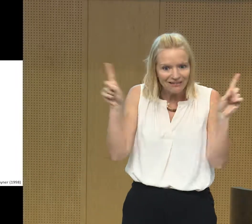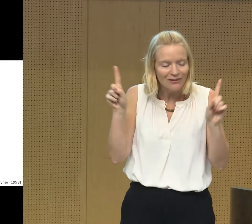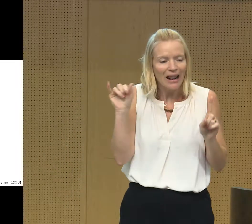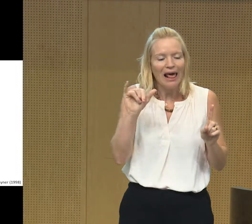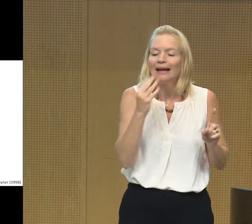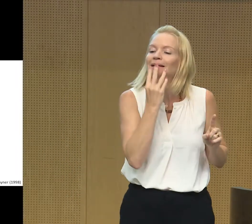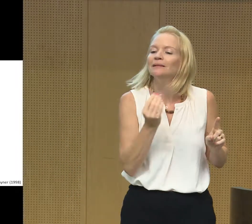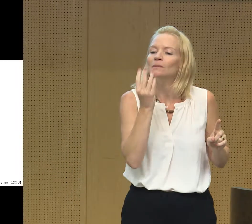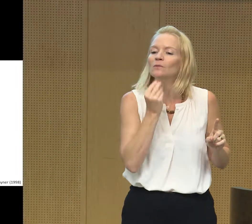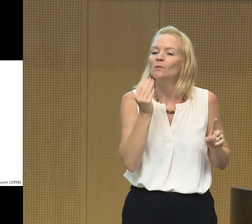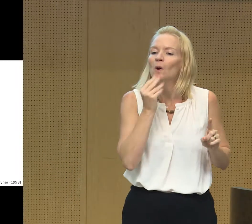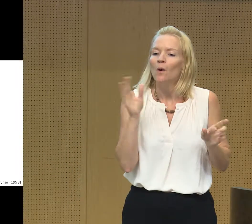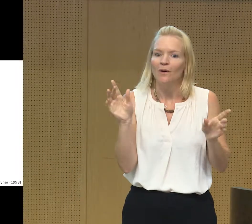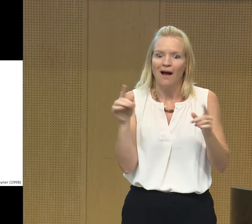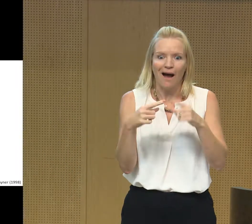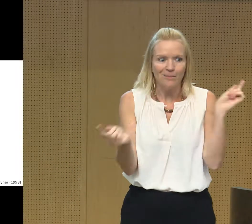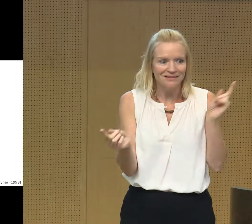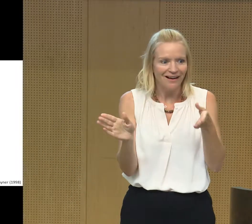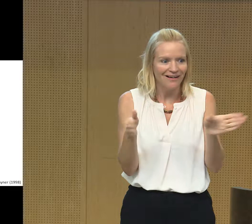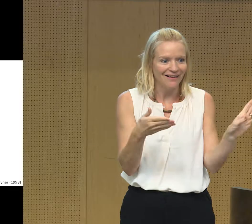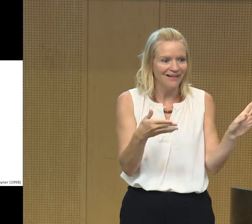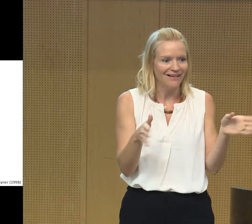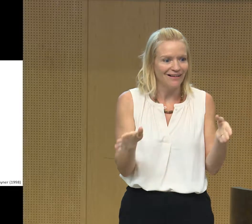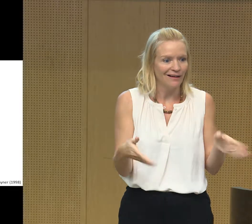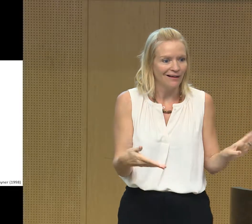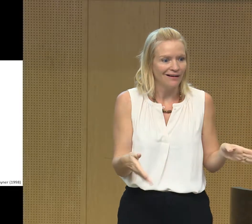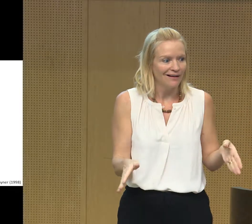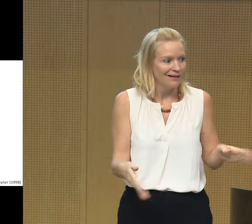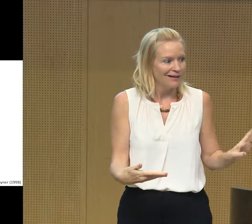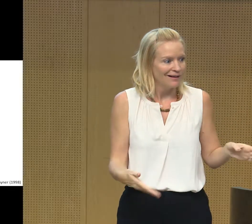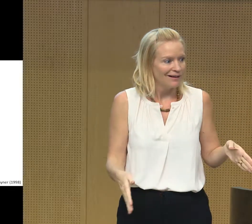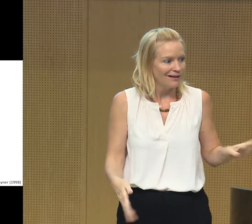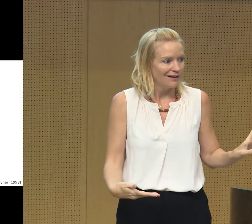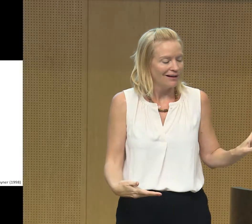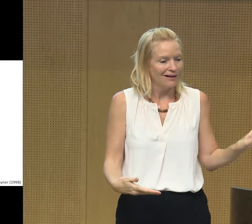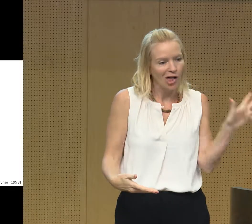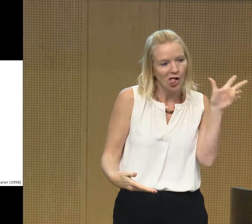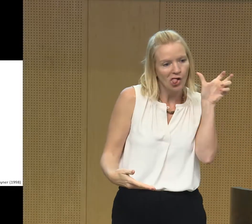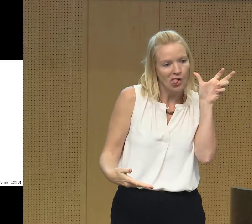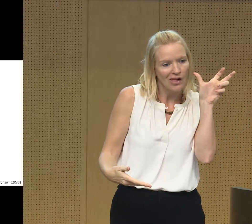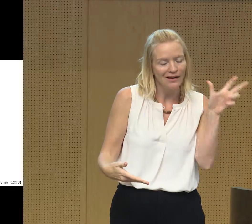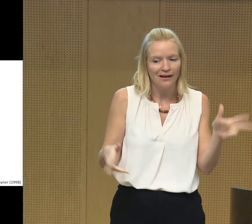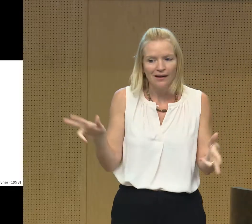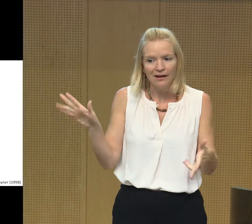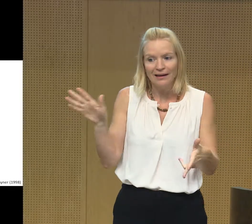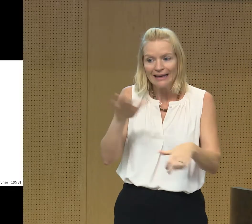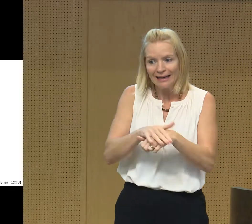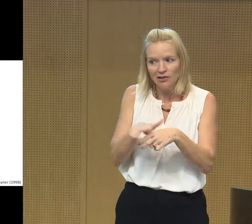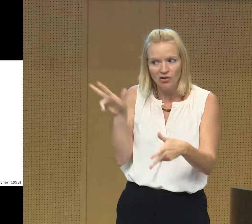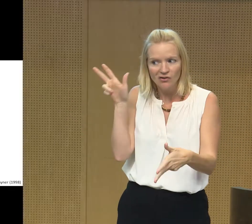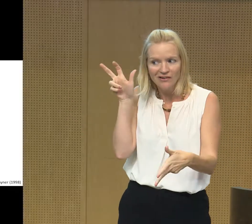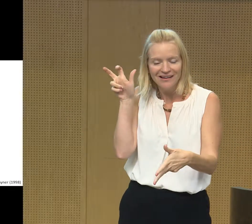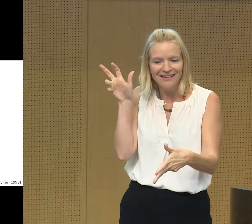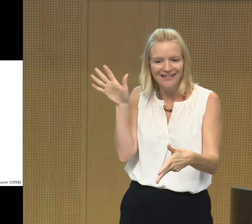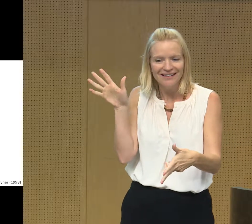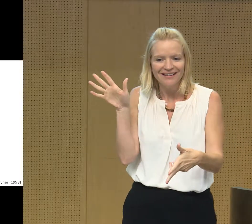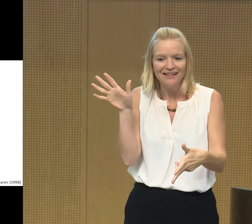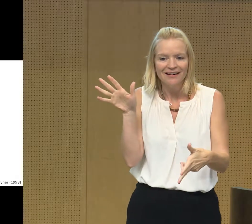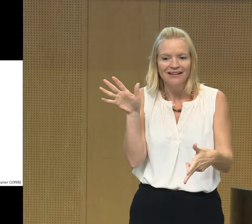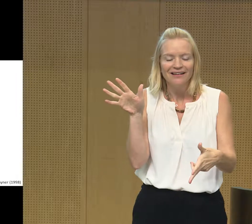But the language you read impacts your perceptual span. For example, if you're reading Hebrew, which moves in the